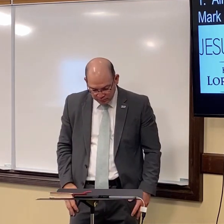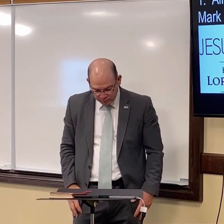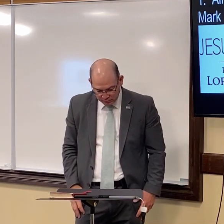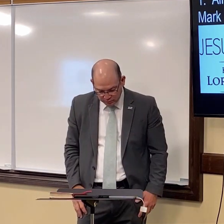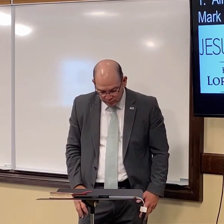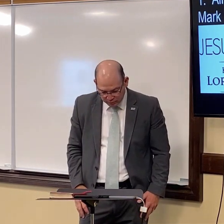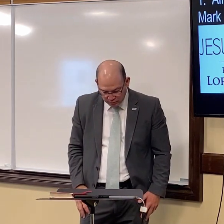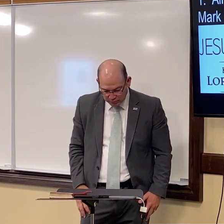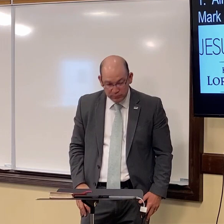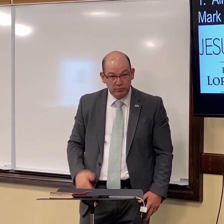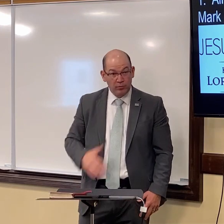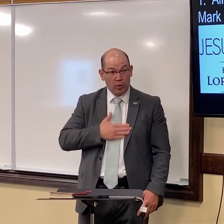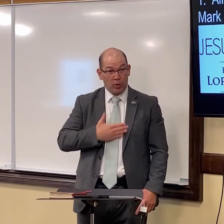is supreme.